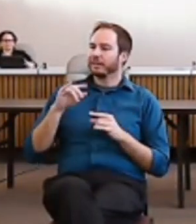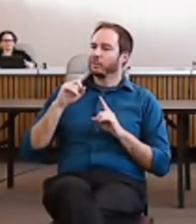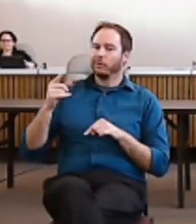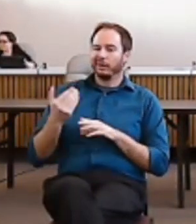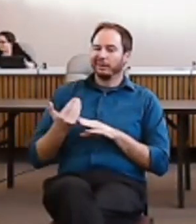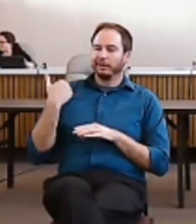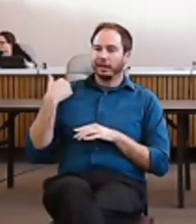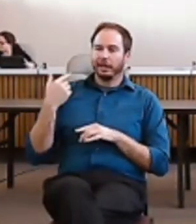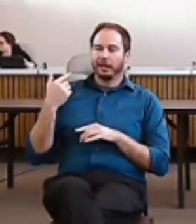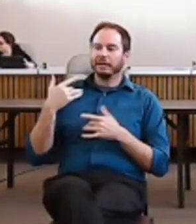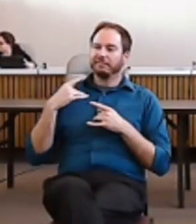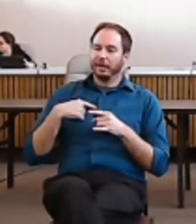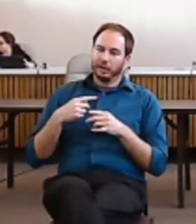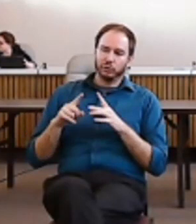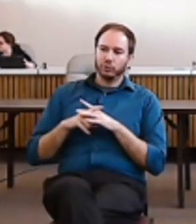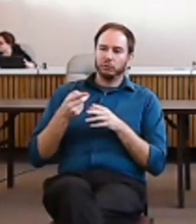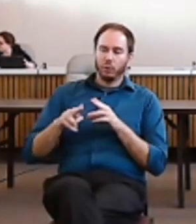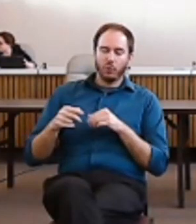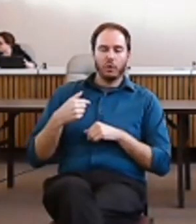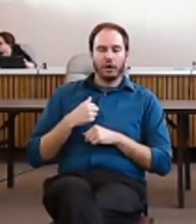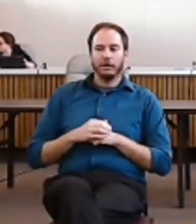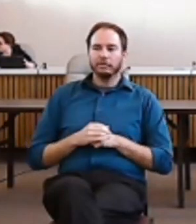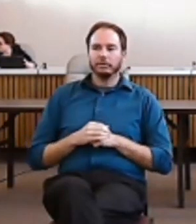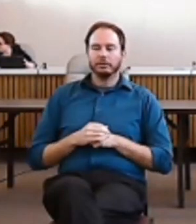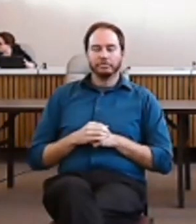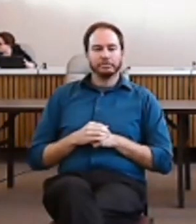last one briefly, the